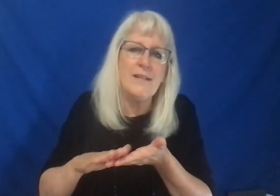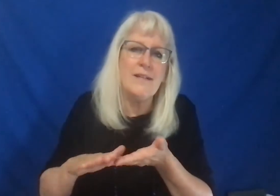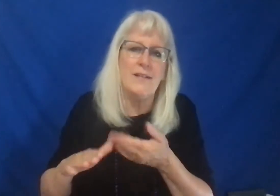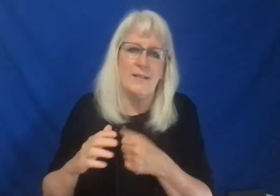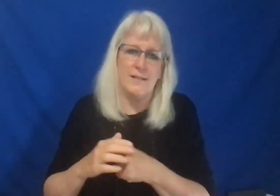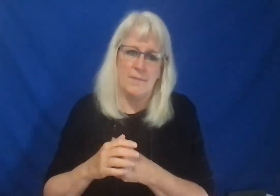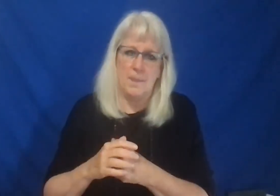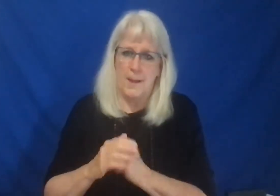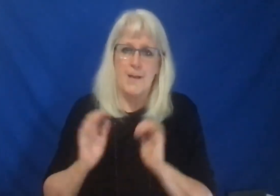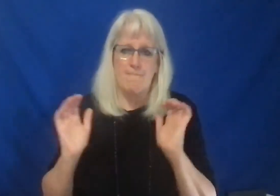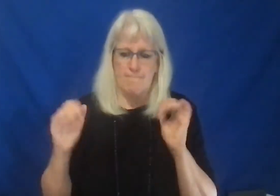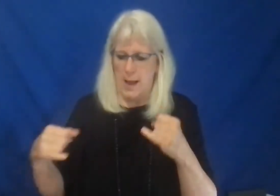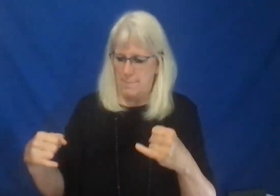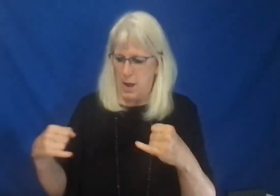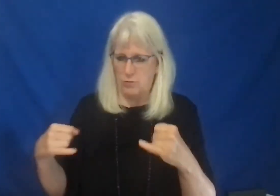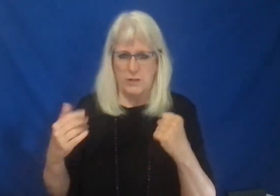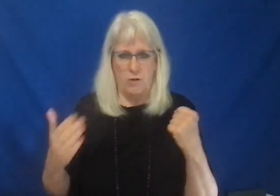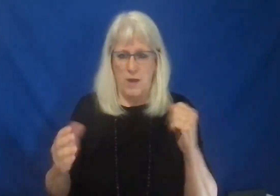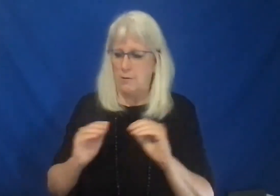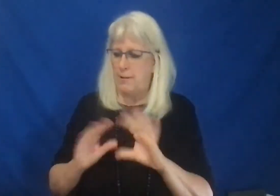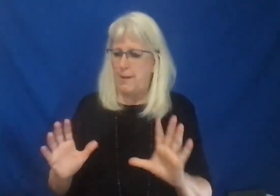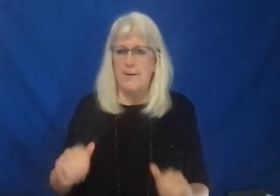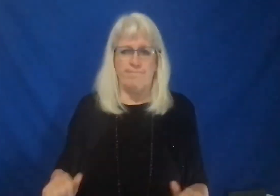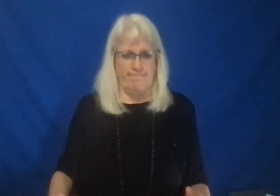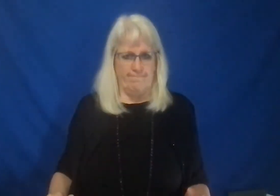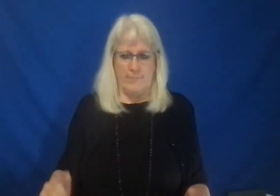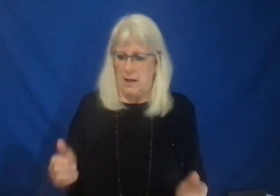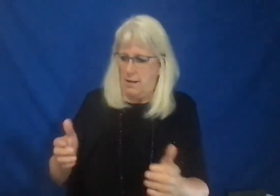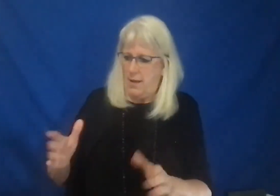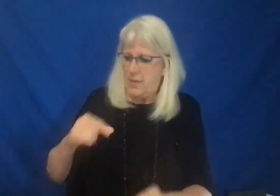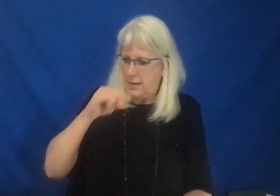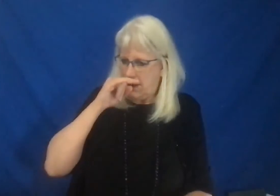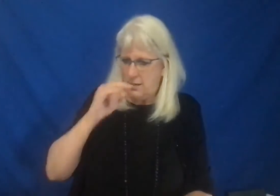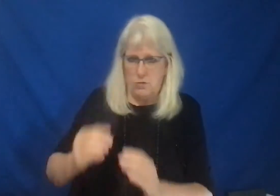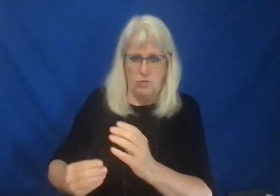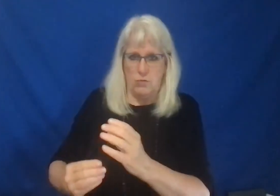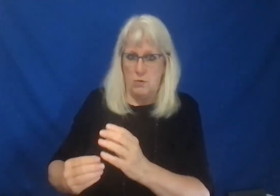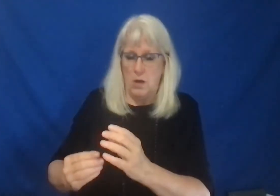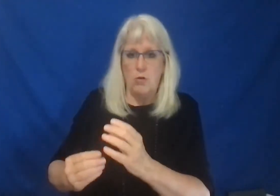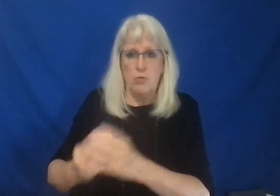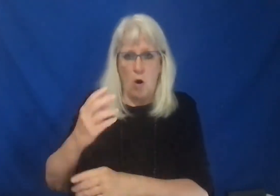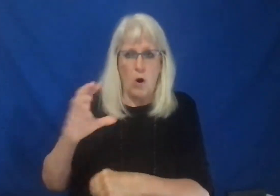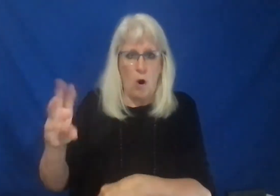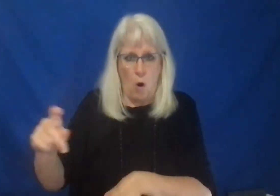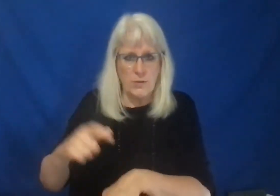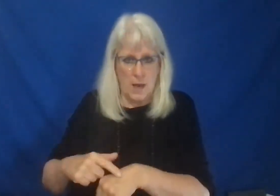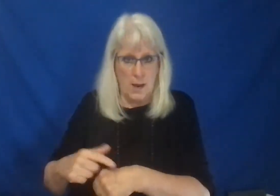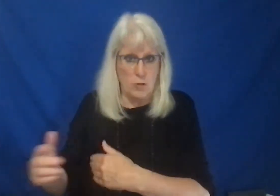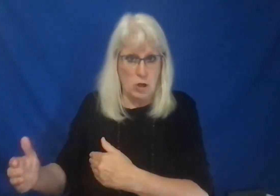about what my boundaries are, and to let this child grow toward me in the way that is right for her. I'm